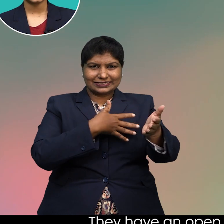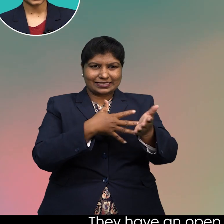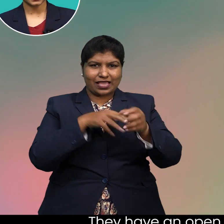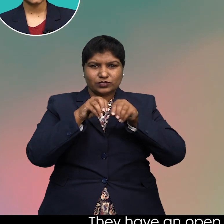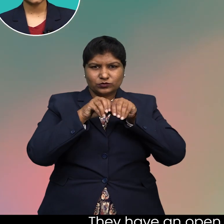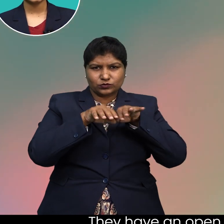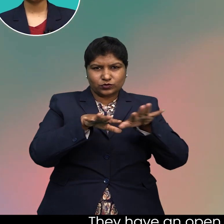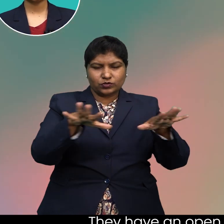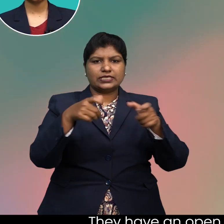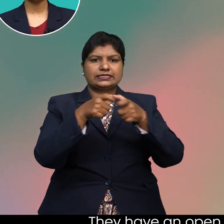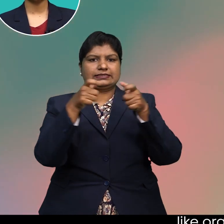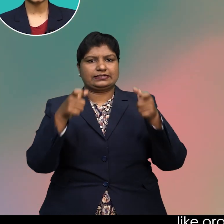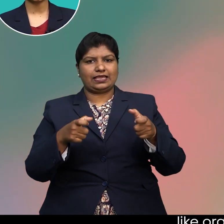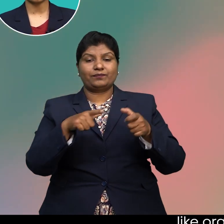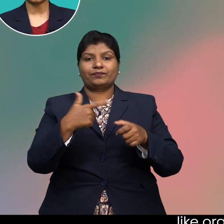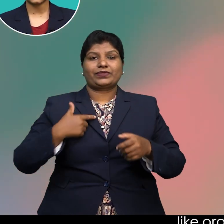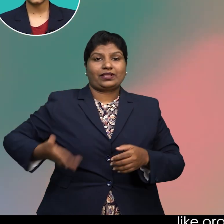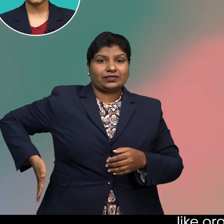Annelida.